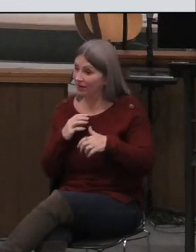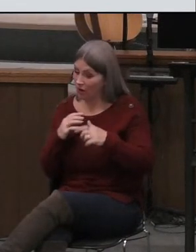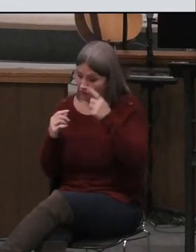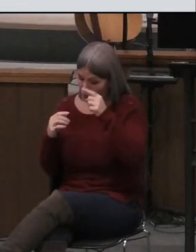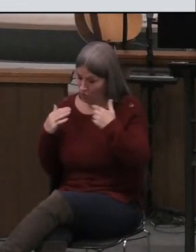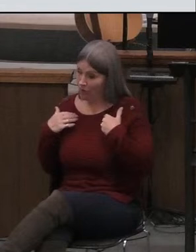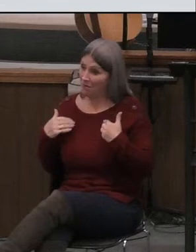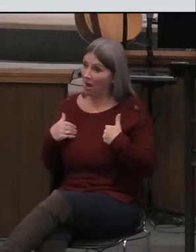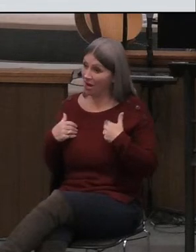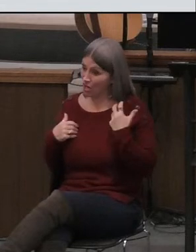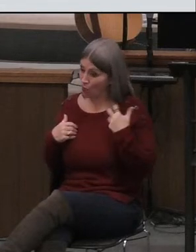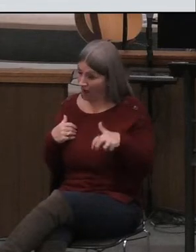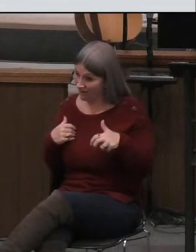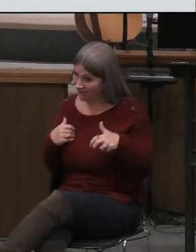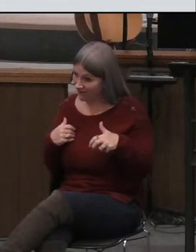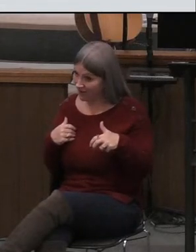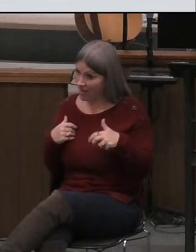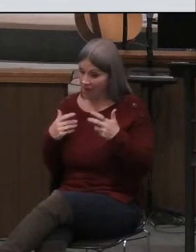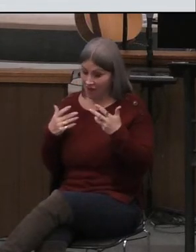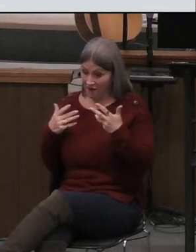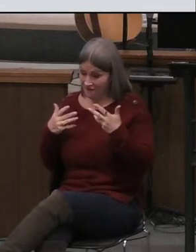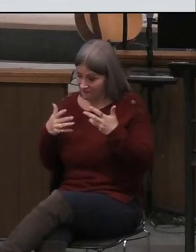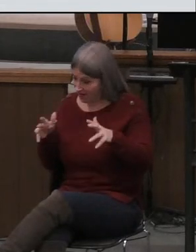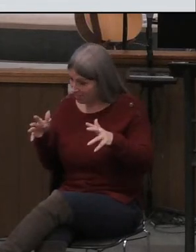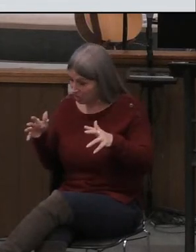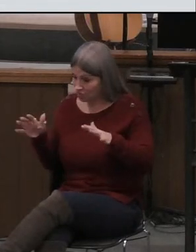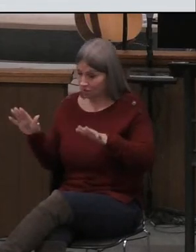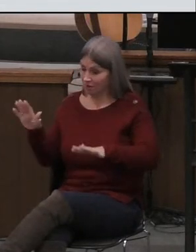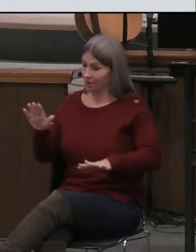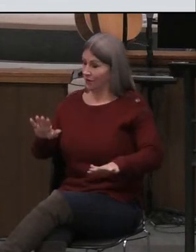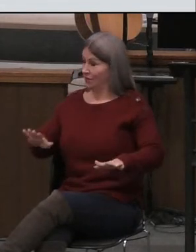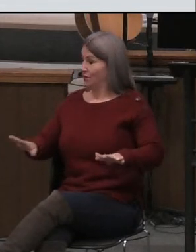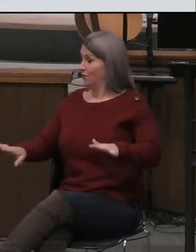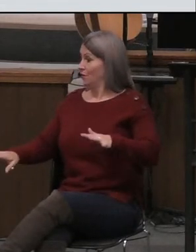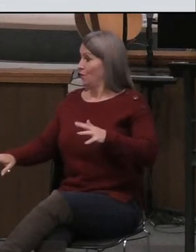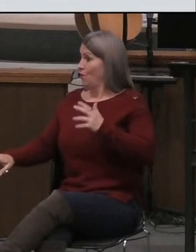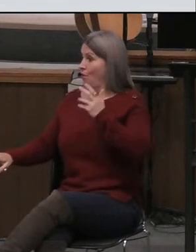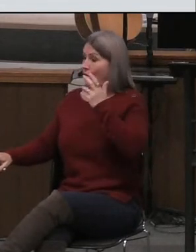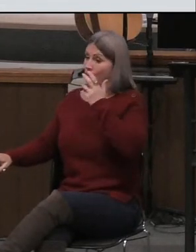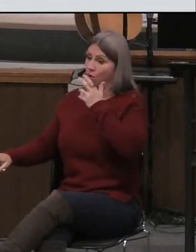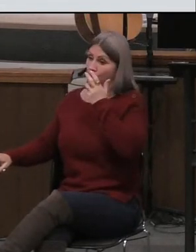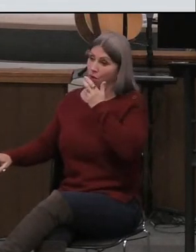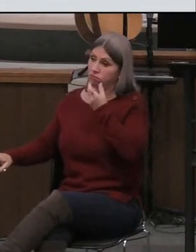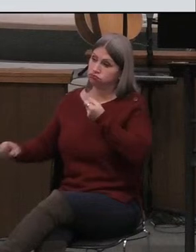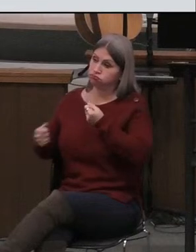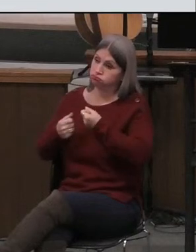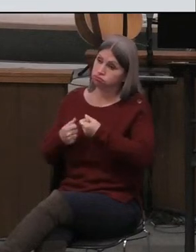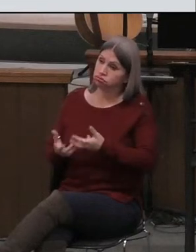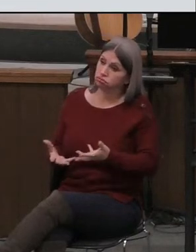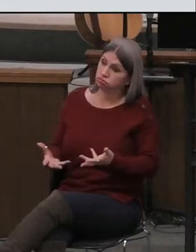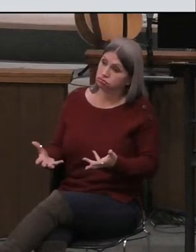body. And when you get done with a match, you are completely tired.